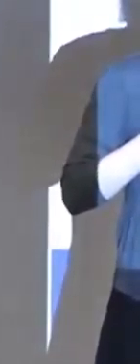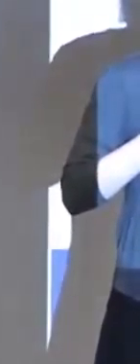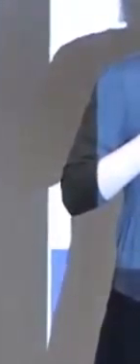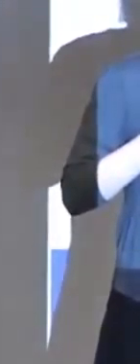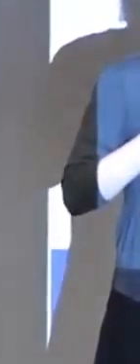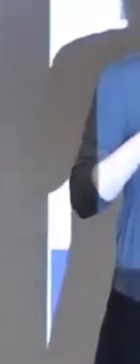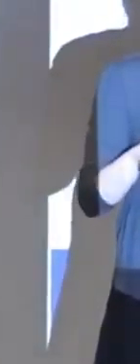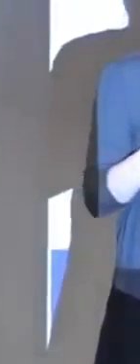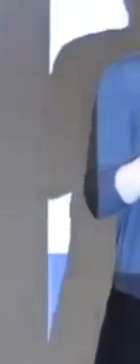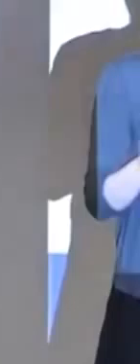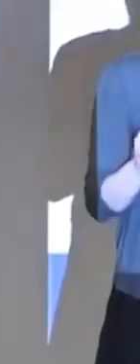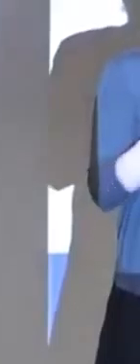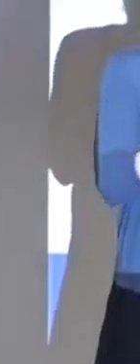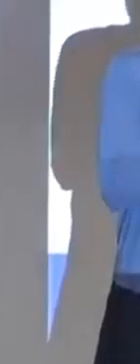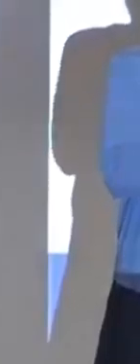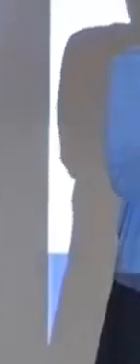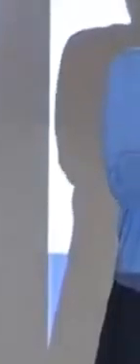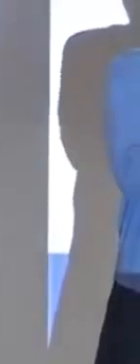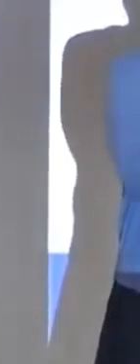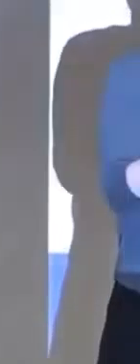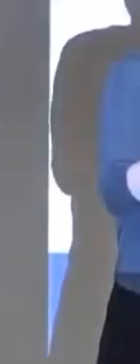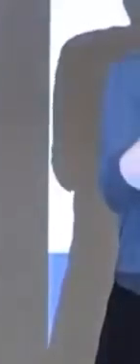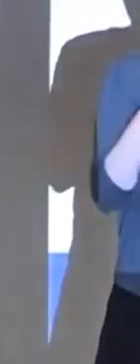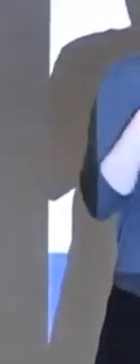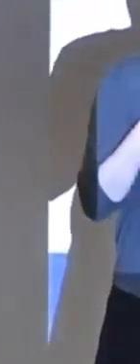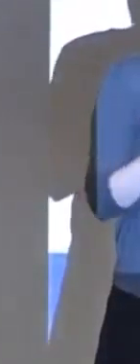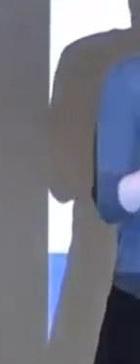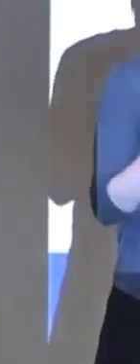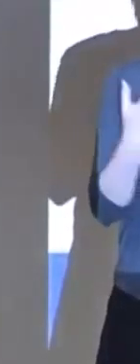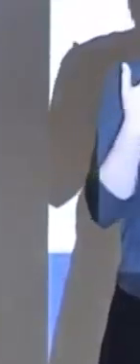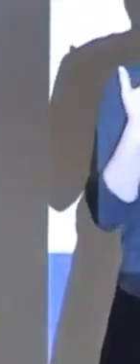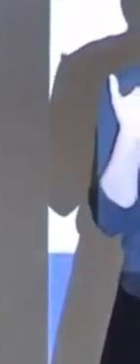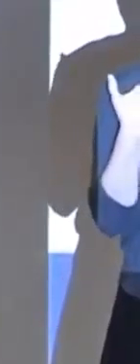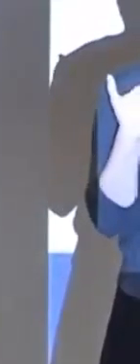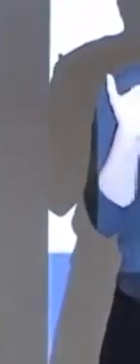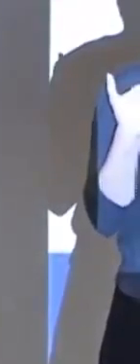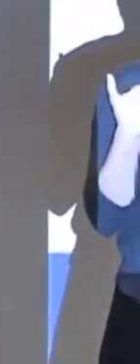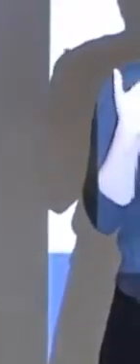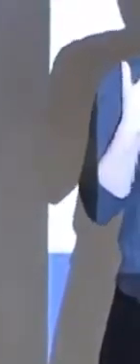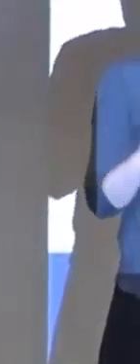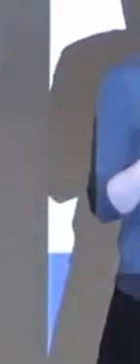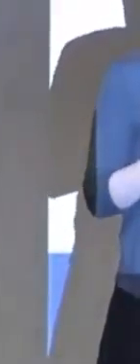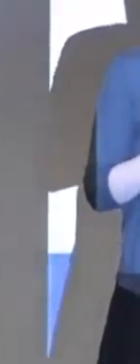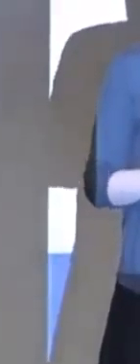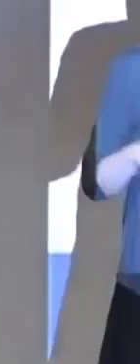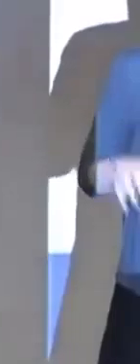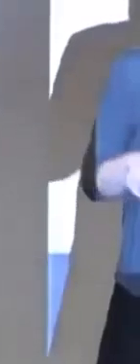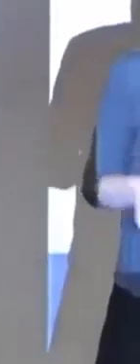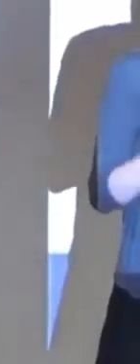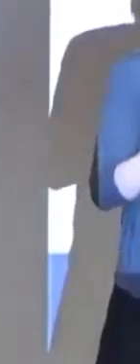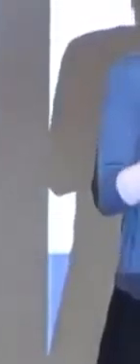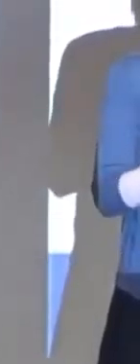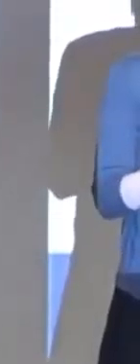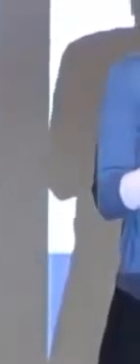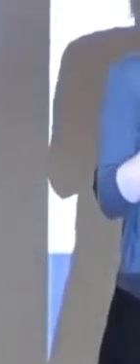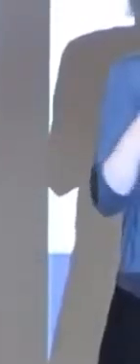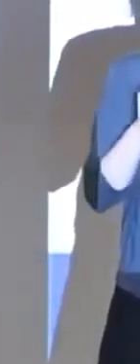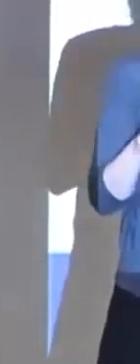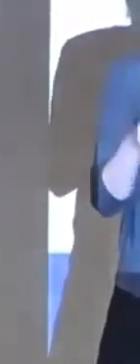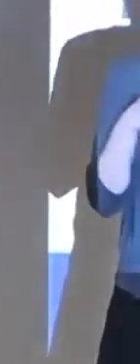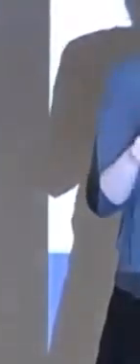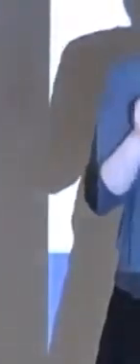to leave and move to another session. You have that right and responsibility to be as productive as you possibly can during this